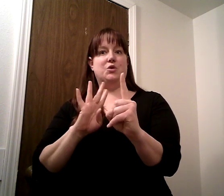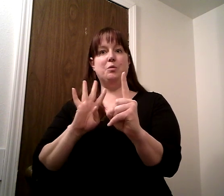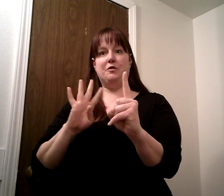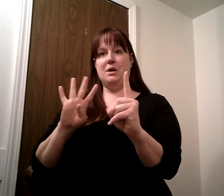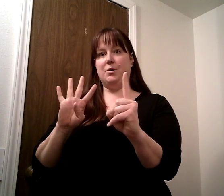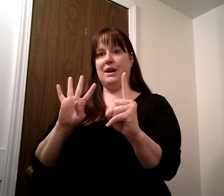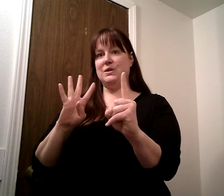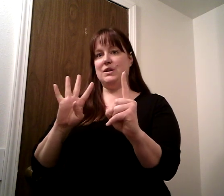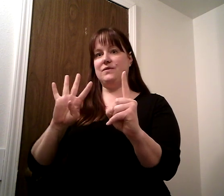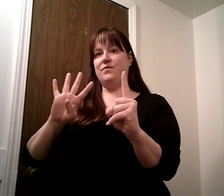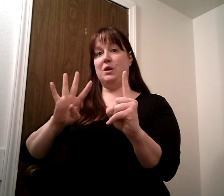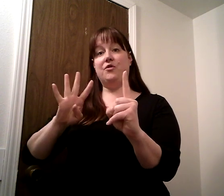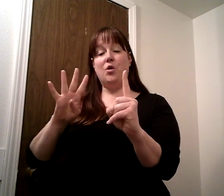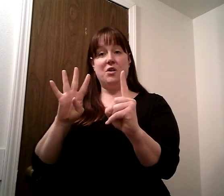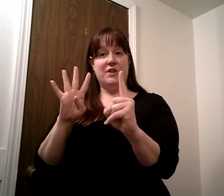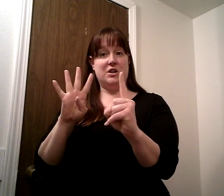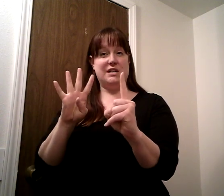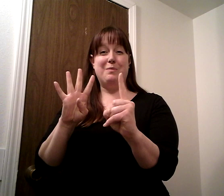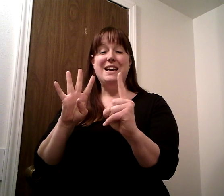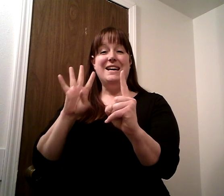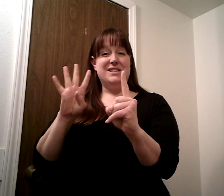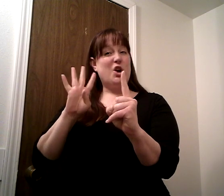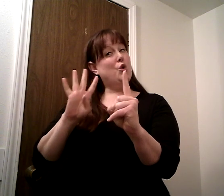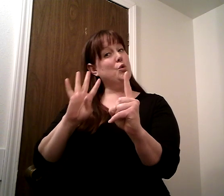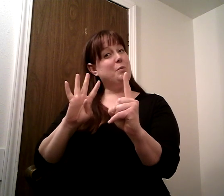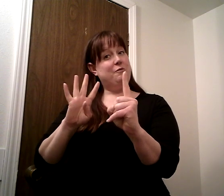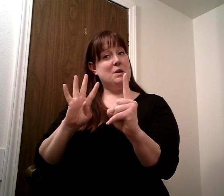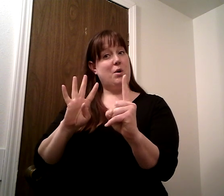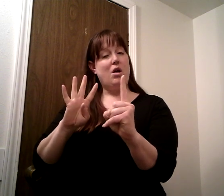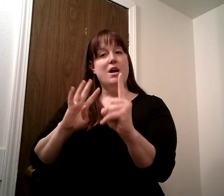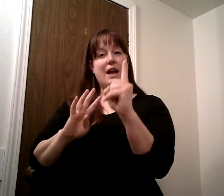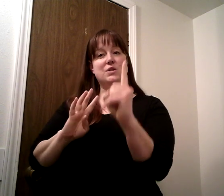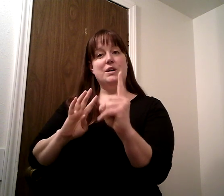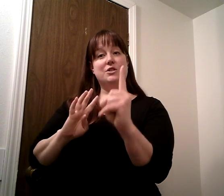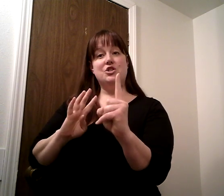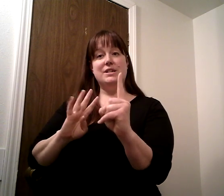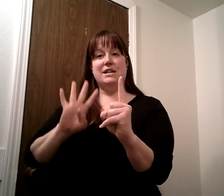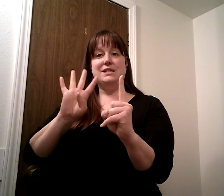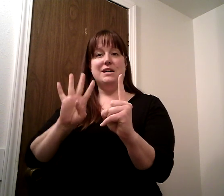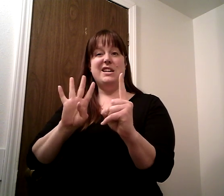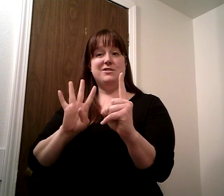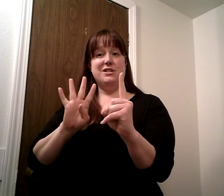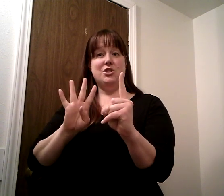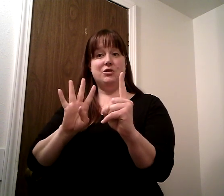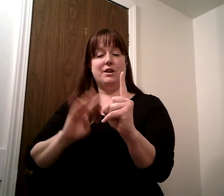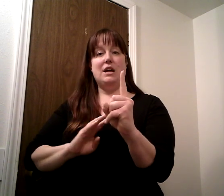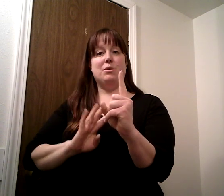group of people, right? So this with 4 fingers up is like a group of people. Okay, so here's Jesus, here's the children, and we're